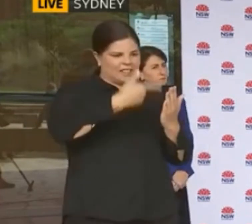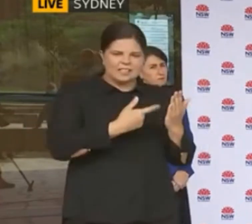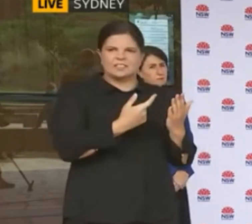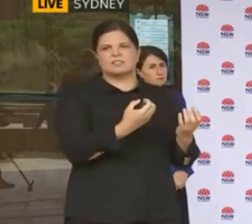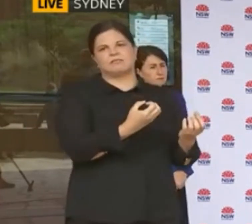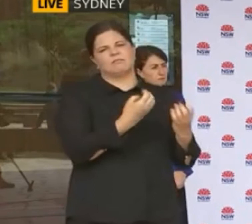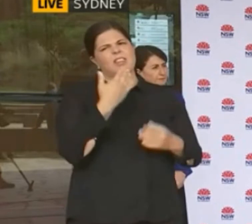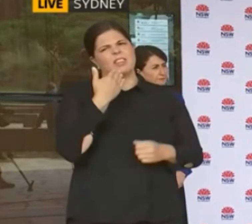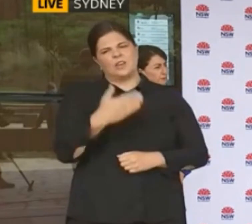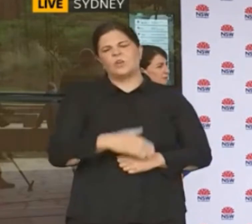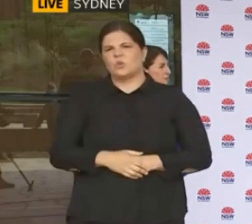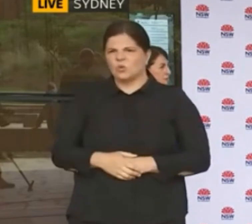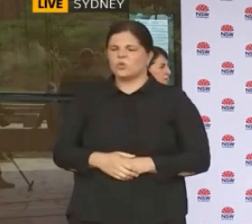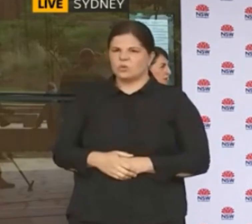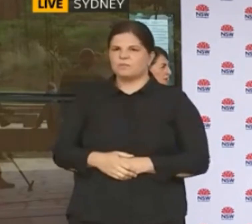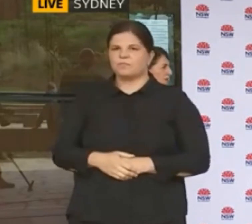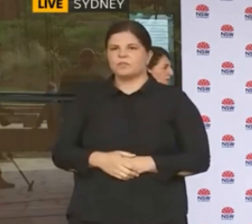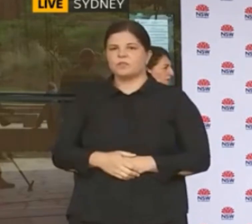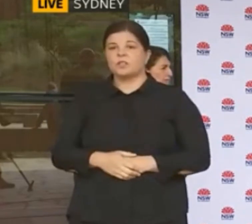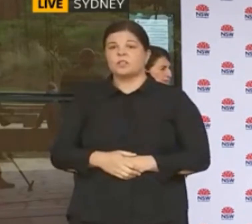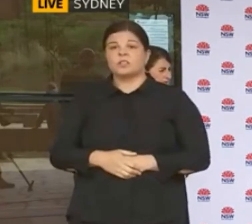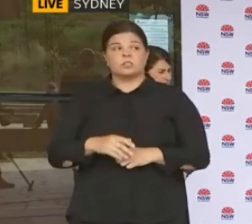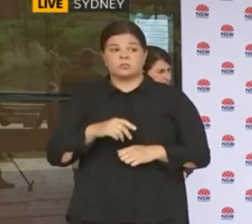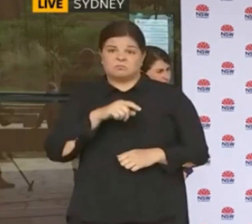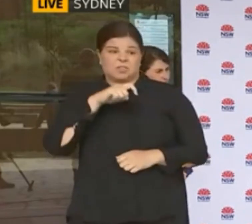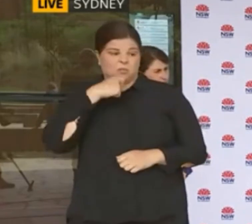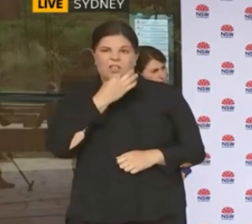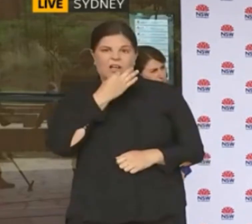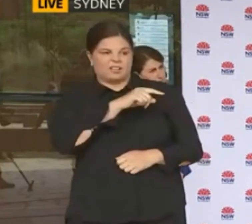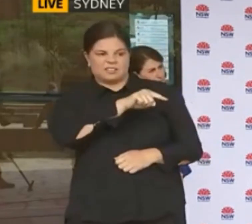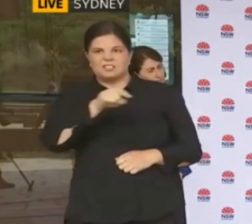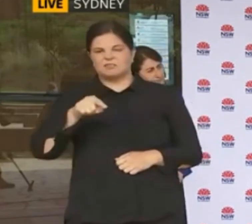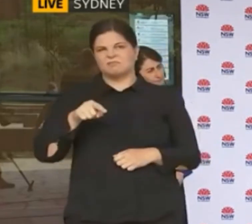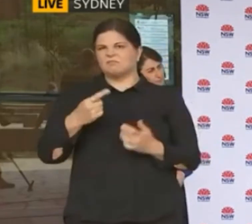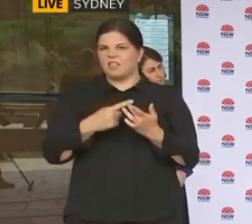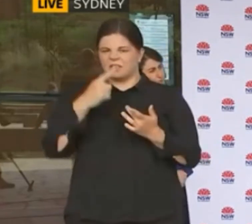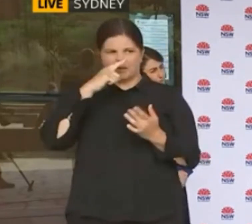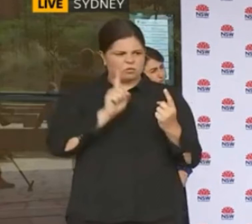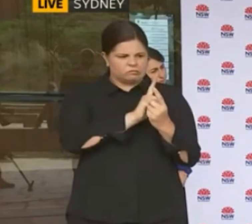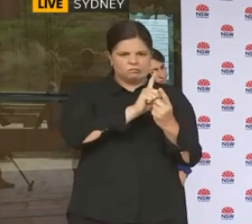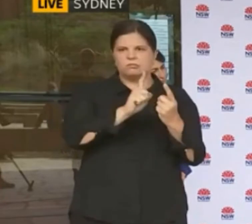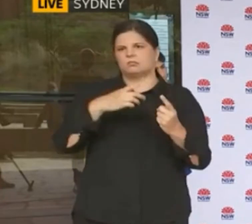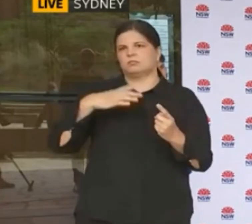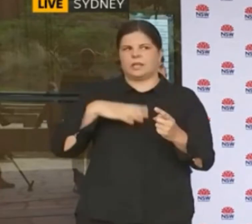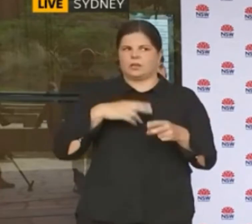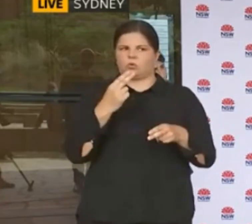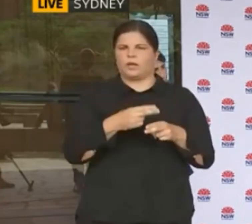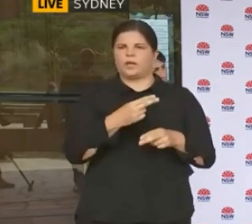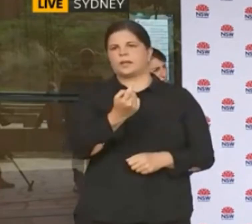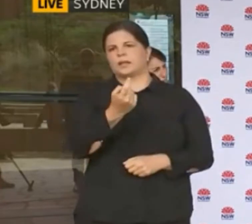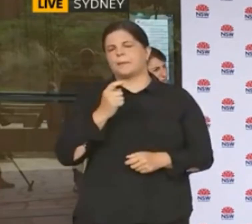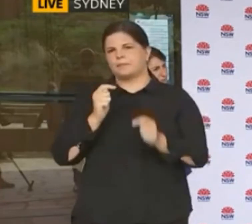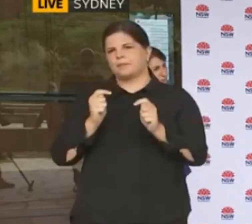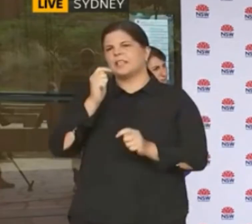testing and asking those individuals to present for testing urgently, and that cooperation assists us better understand. So